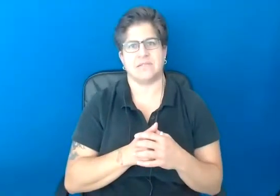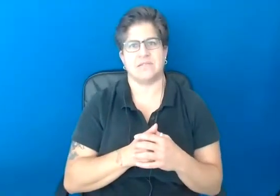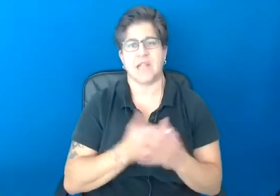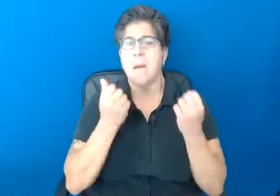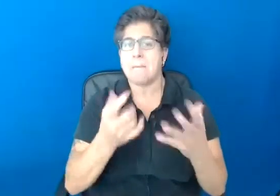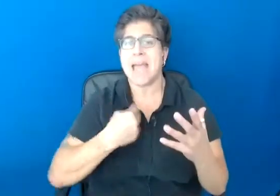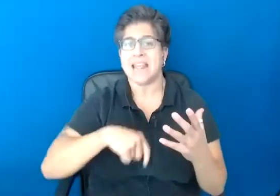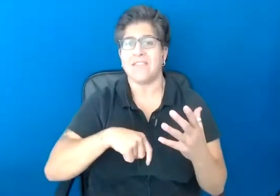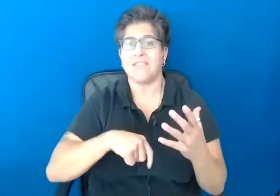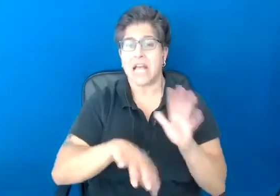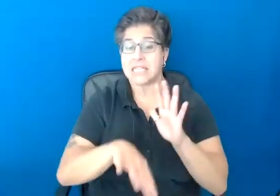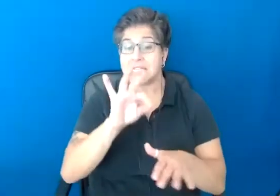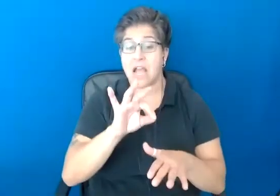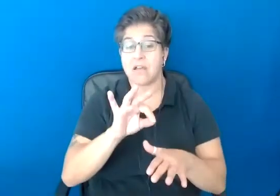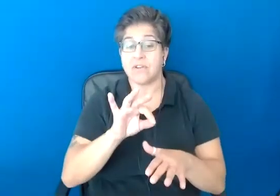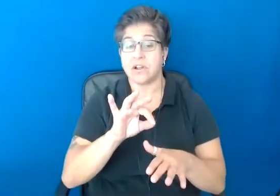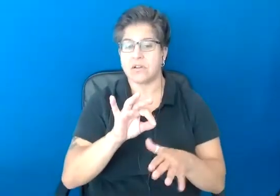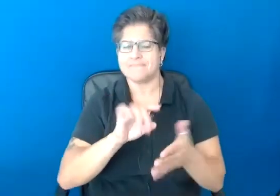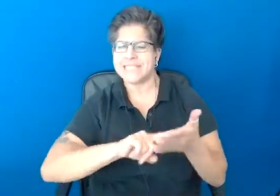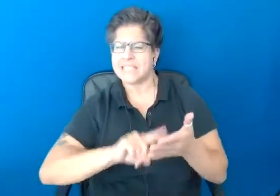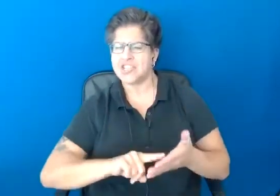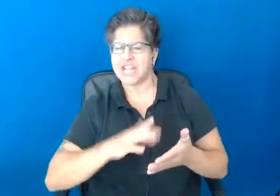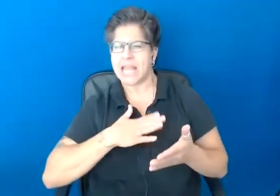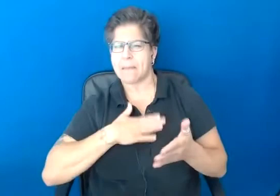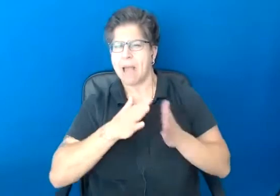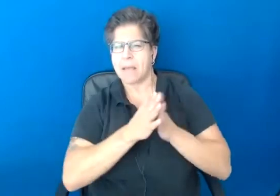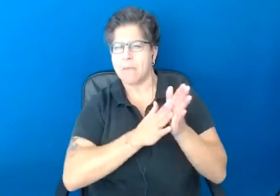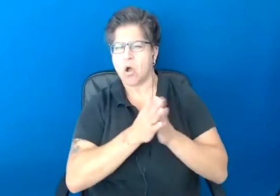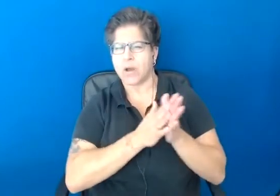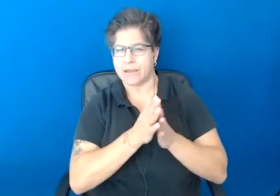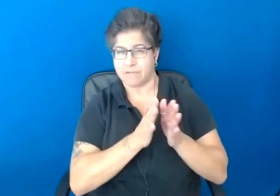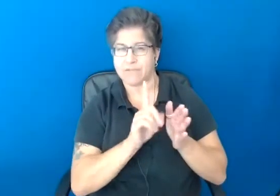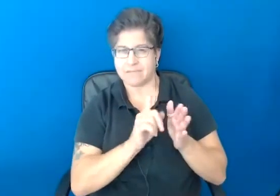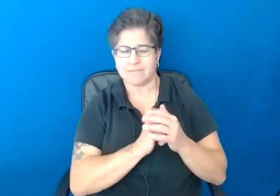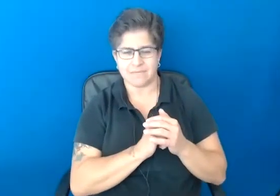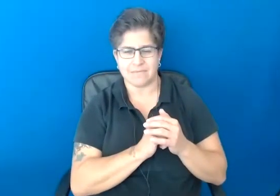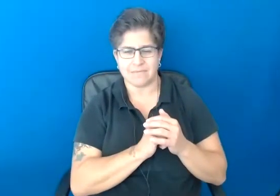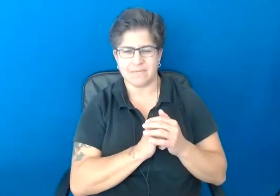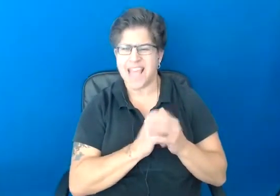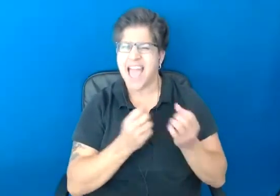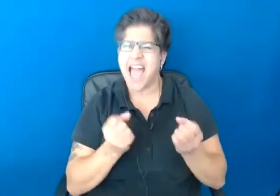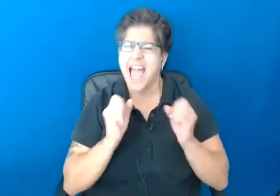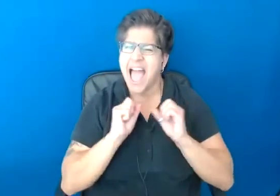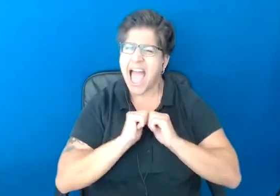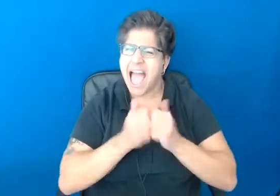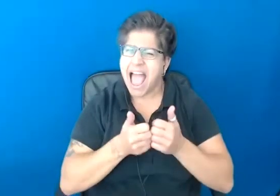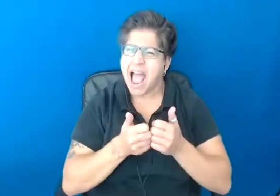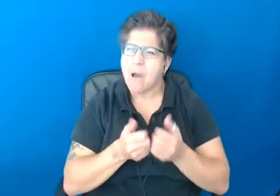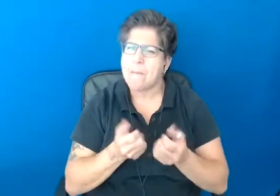say, I needed to check my motives? Checking motives becomes critical. And just what I was saying to Kate, for